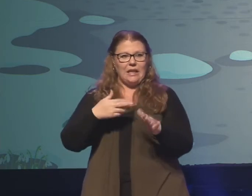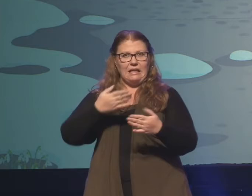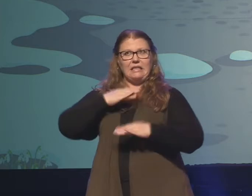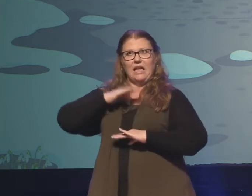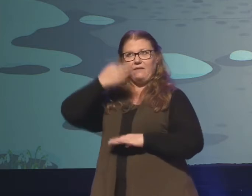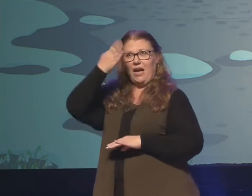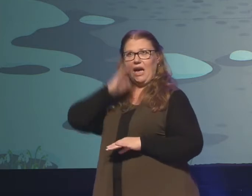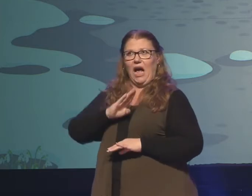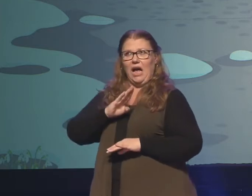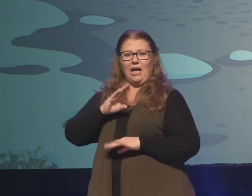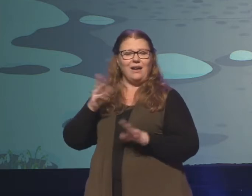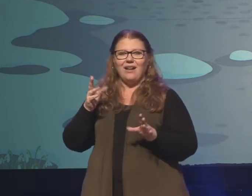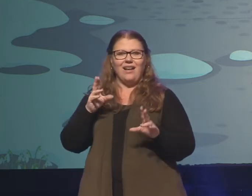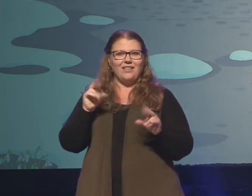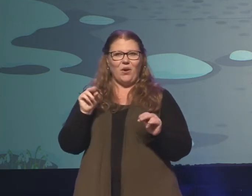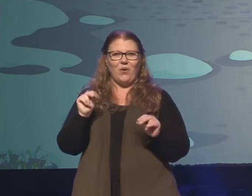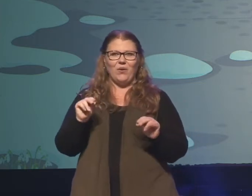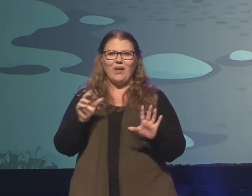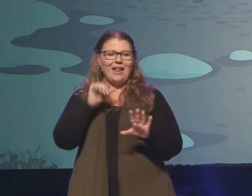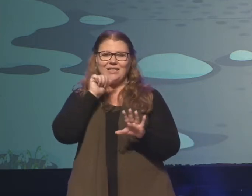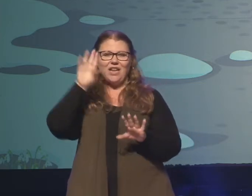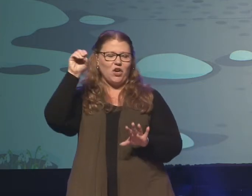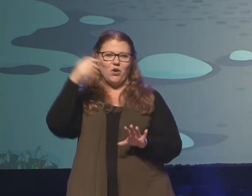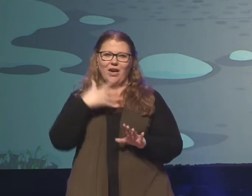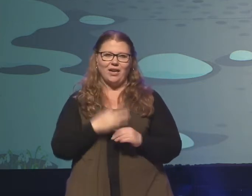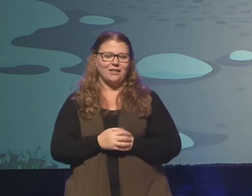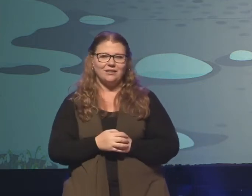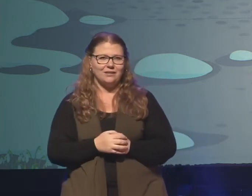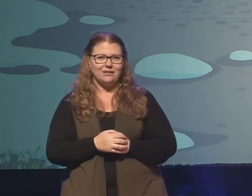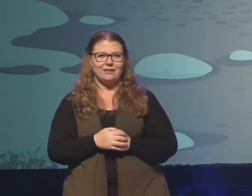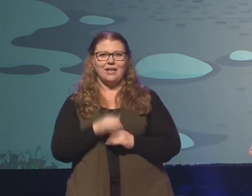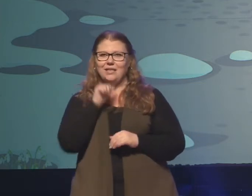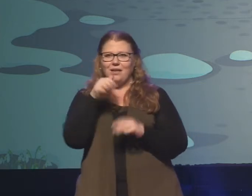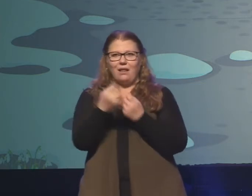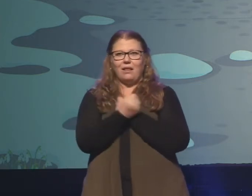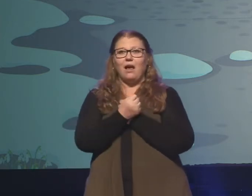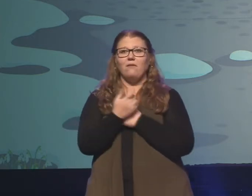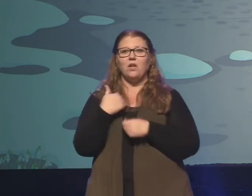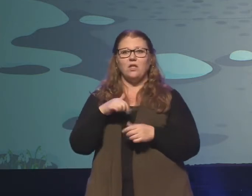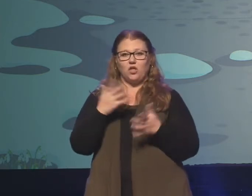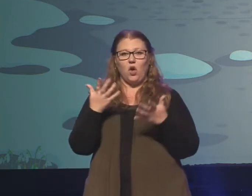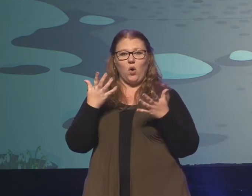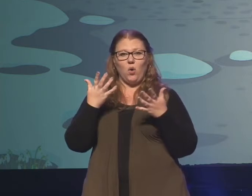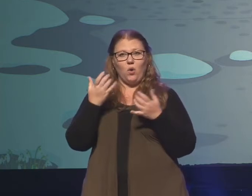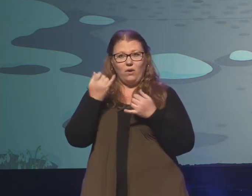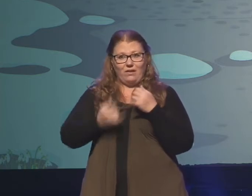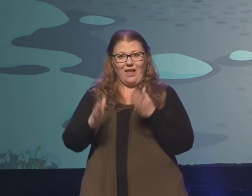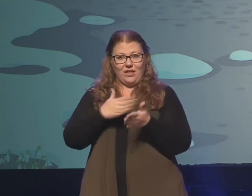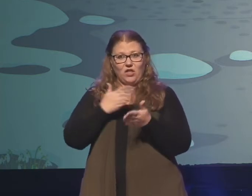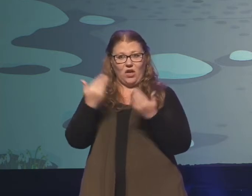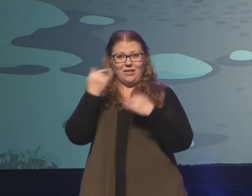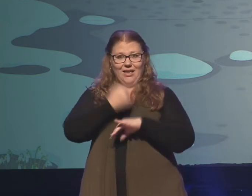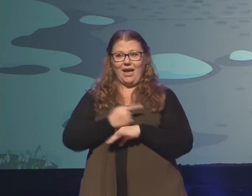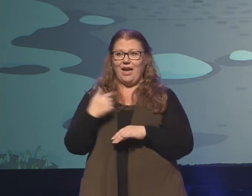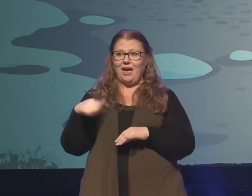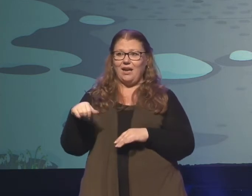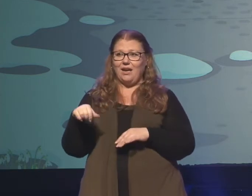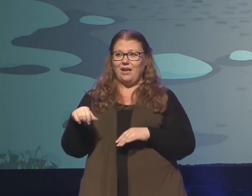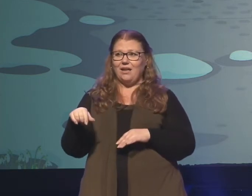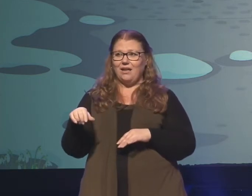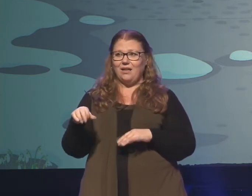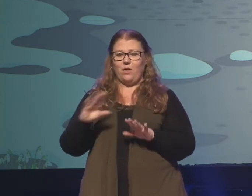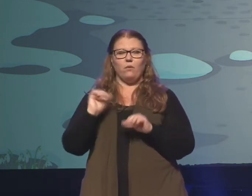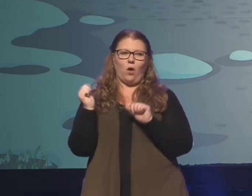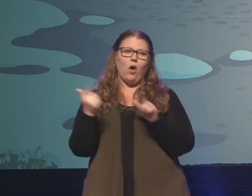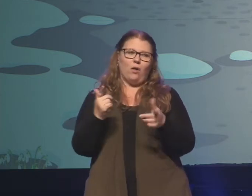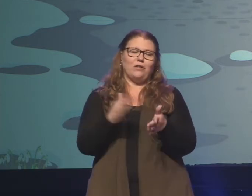if you get it all right. It's just not grace. It's not love. So our closing song today is one for you to enjoy. Well, they're all there for you to